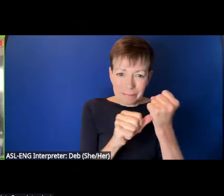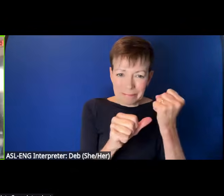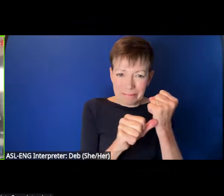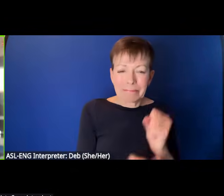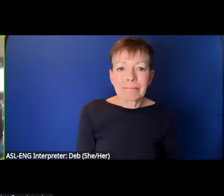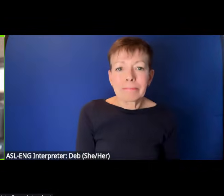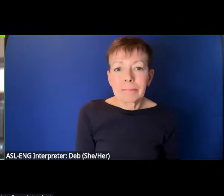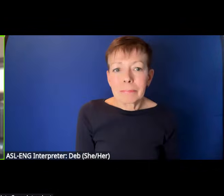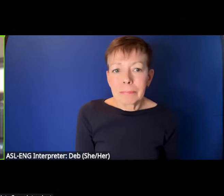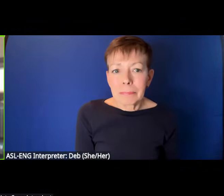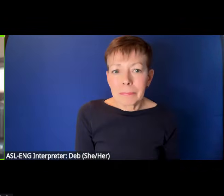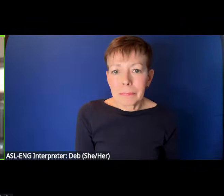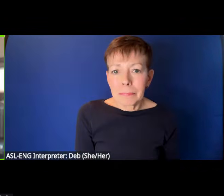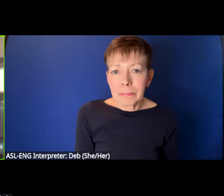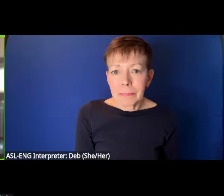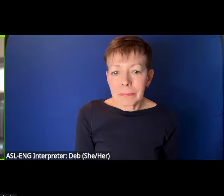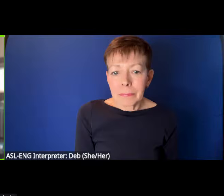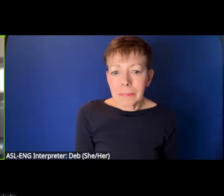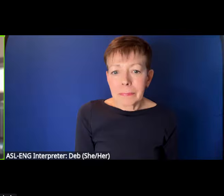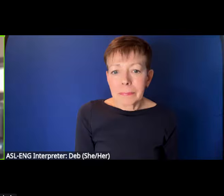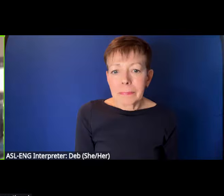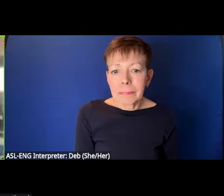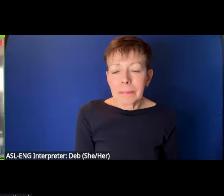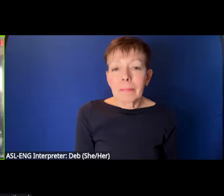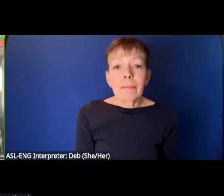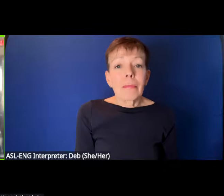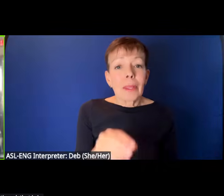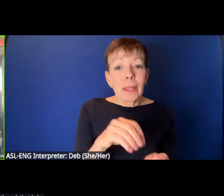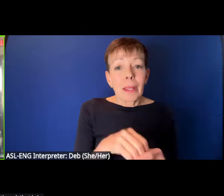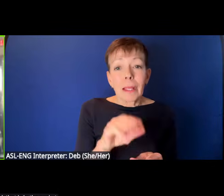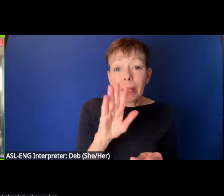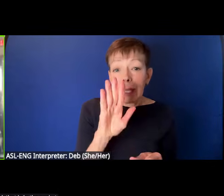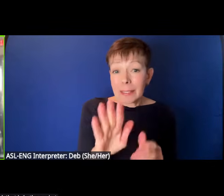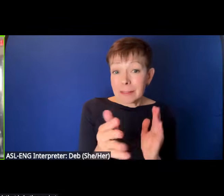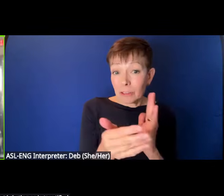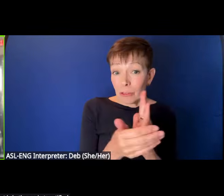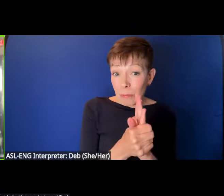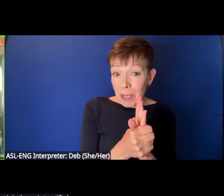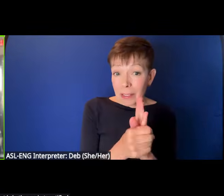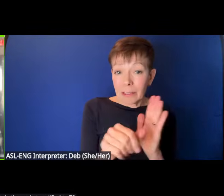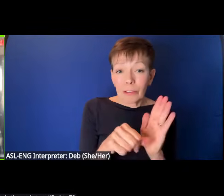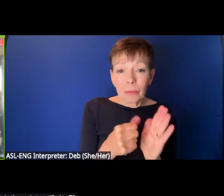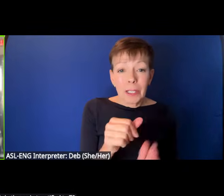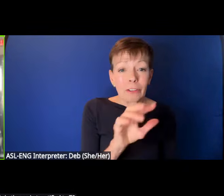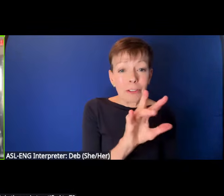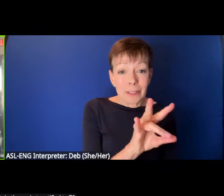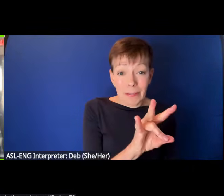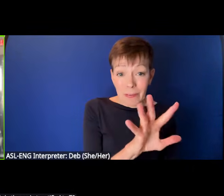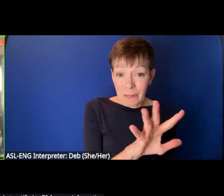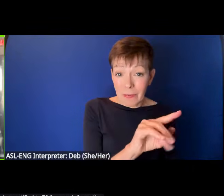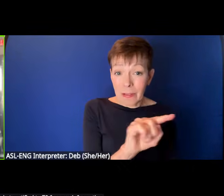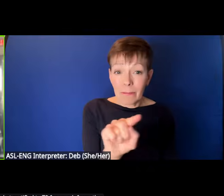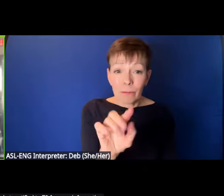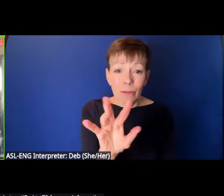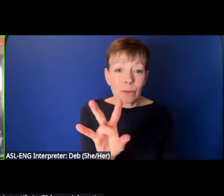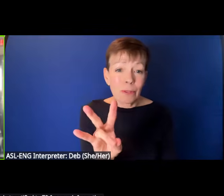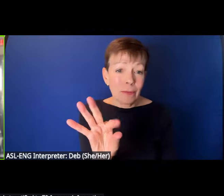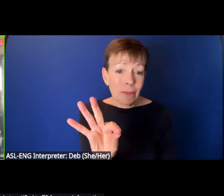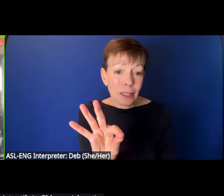Yeah, as mentioned, that is in the packet page 75 to 79 for your information.